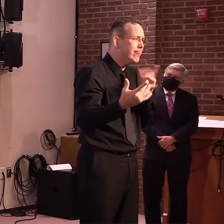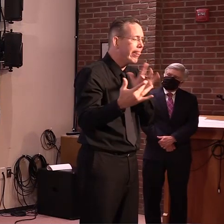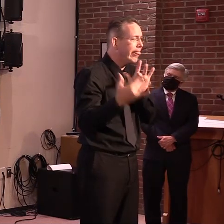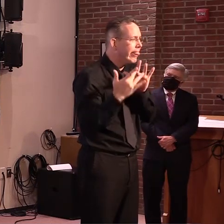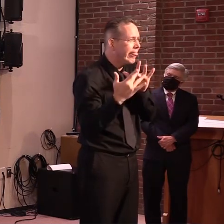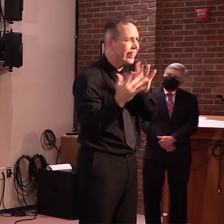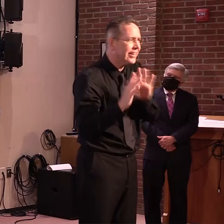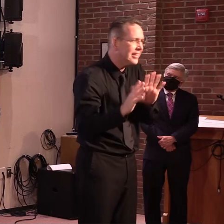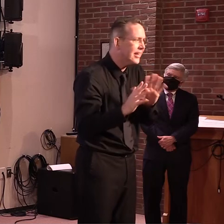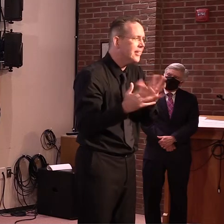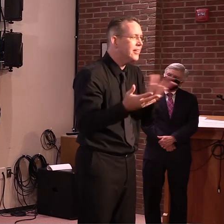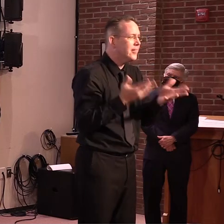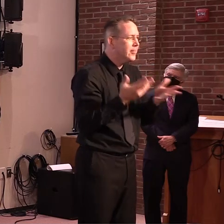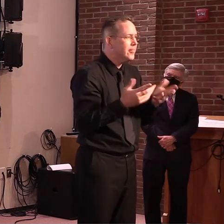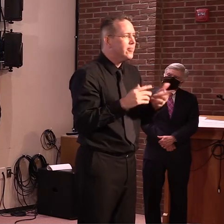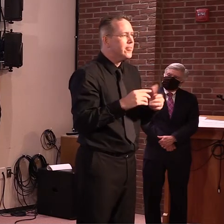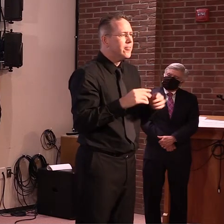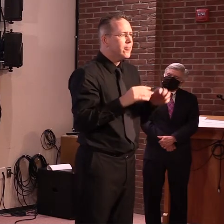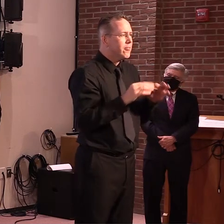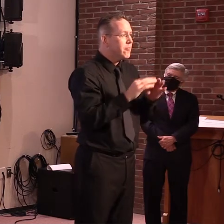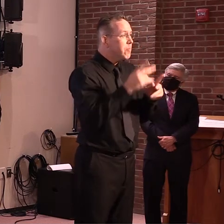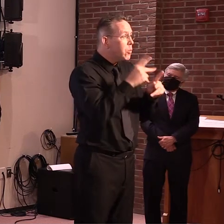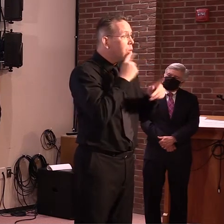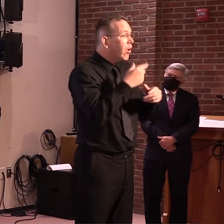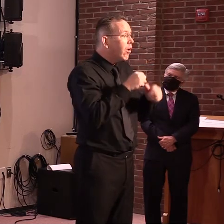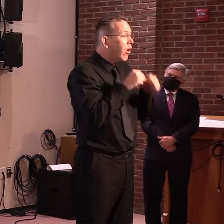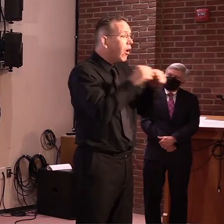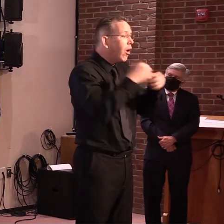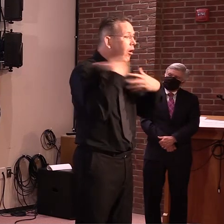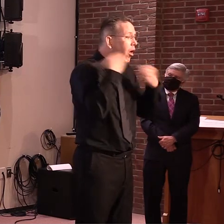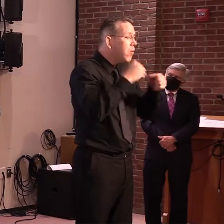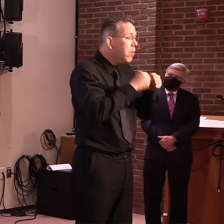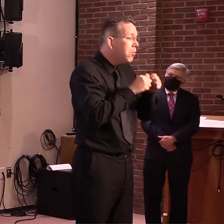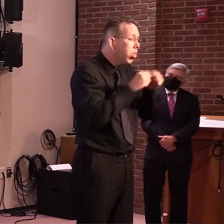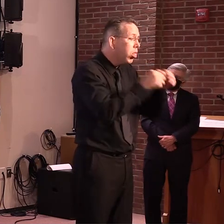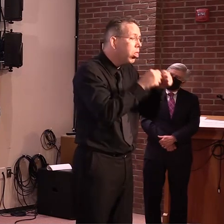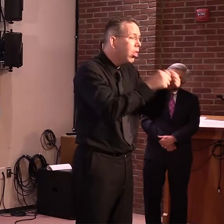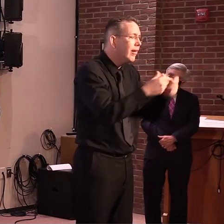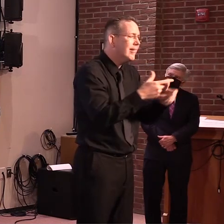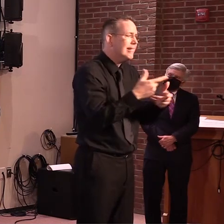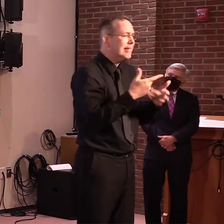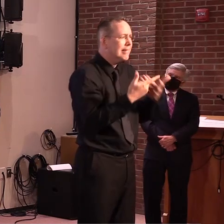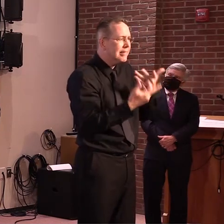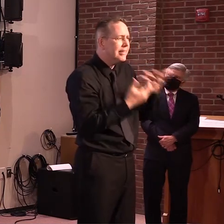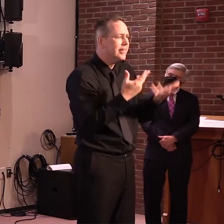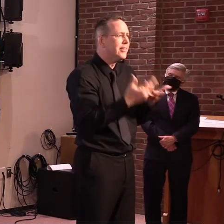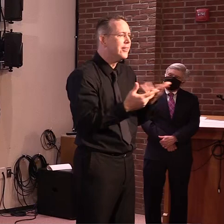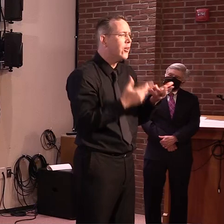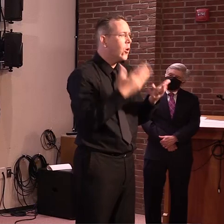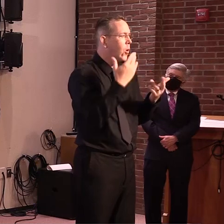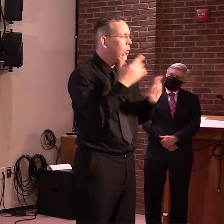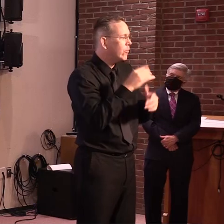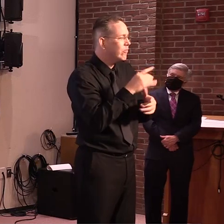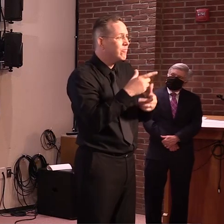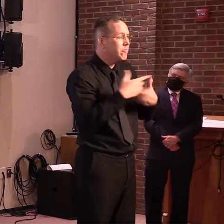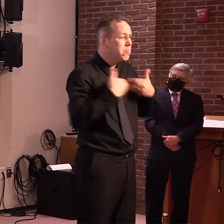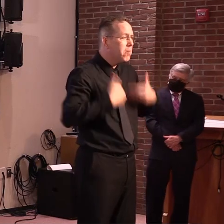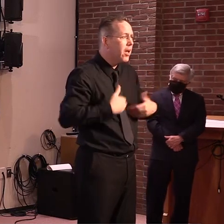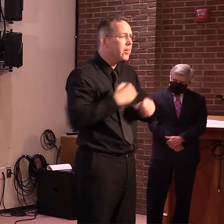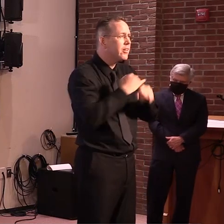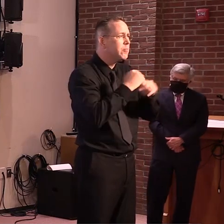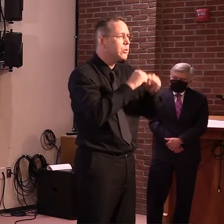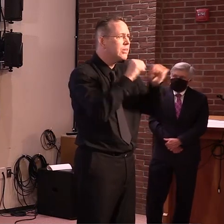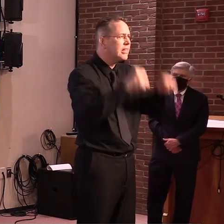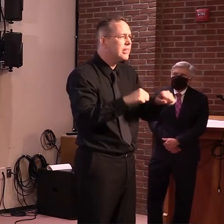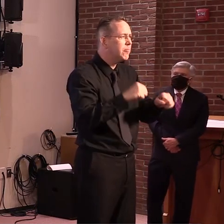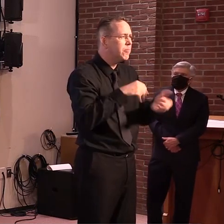or immunocompromising conditions, we would never say just yes. That would be very concerning. There are people who